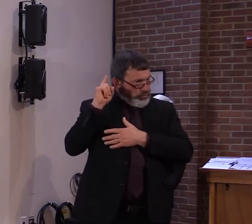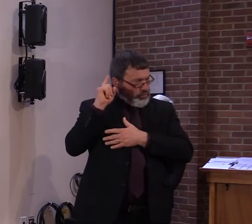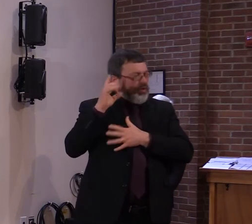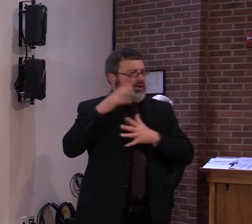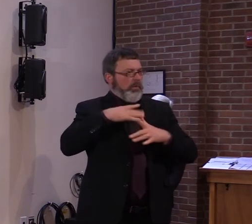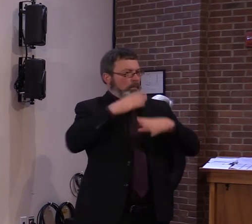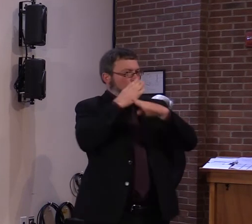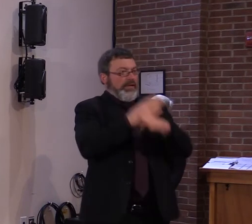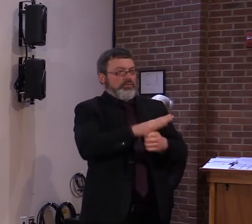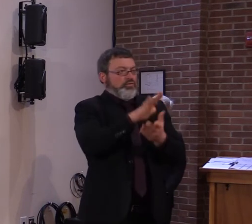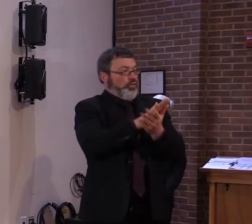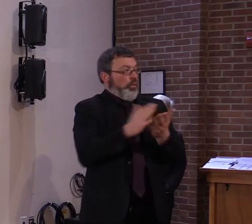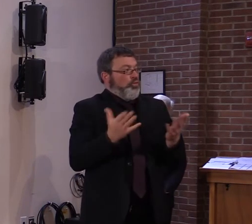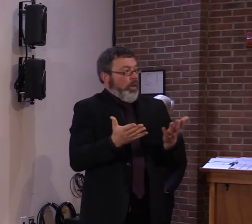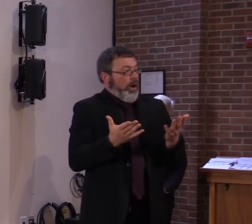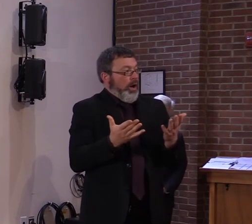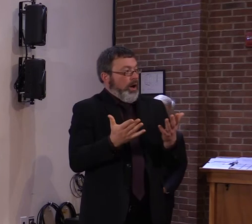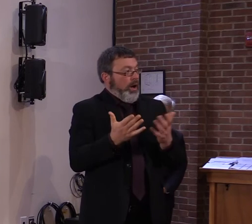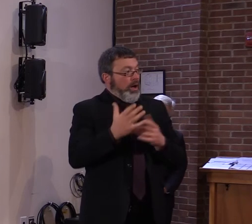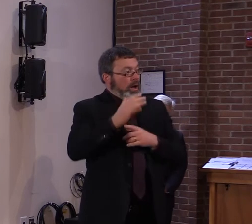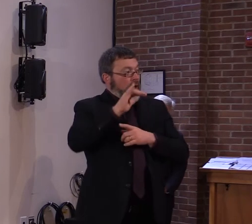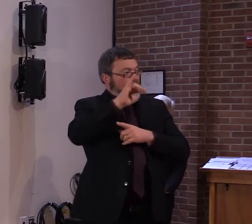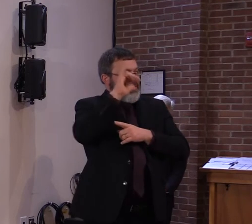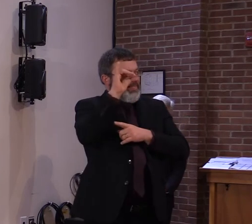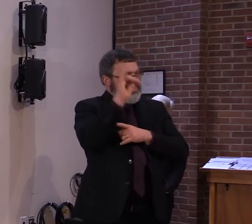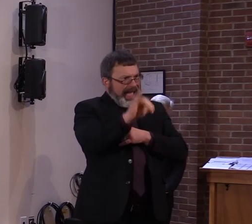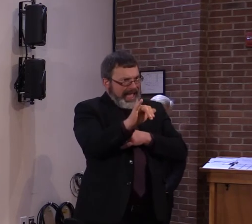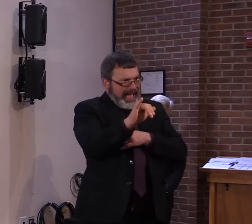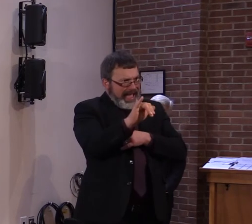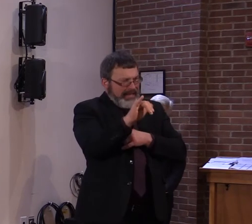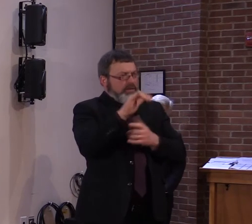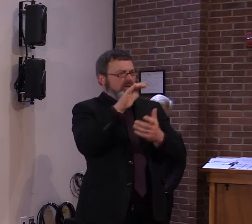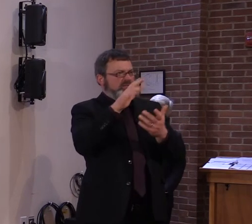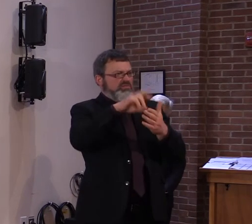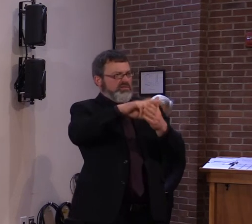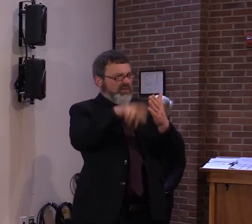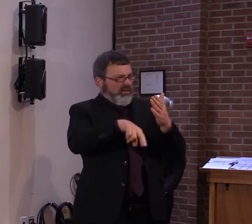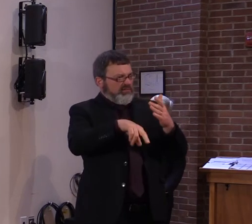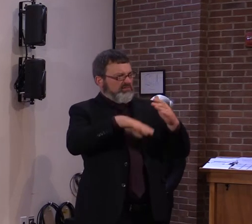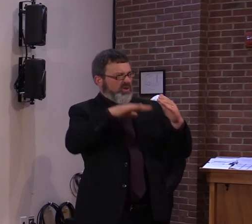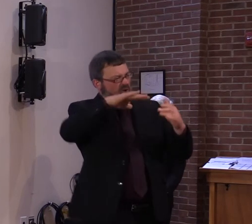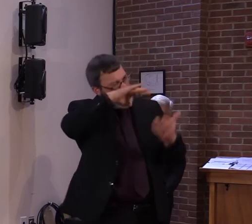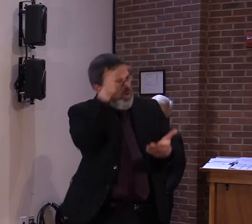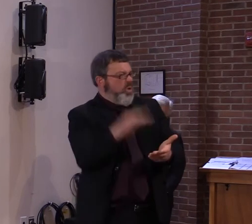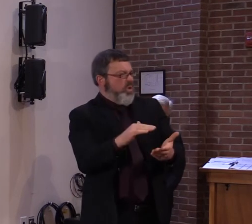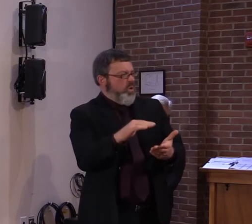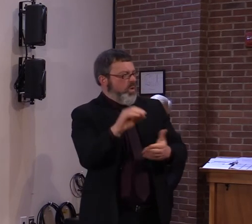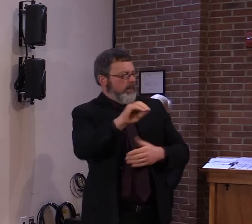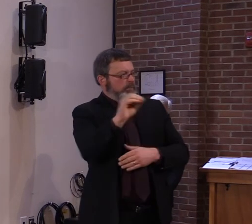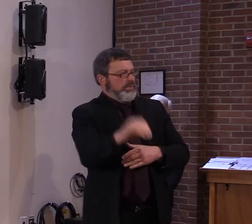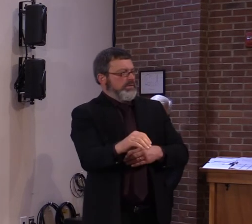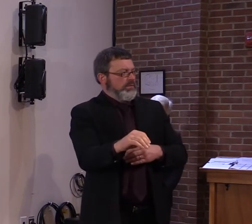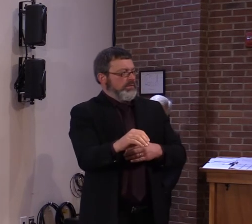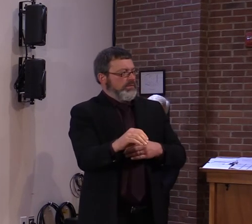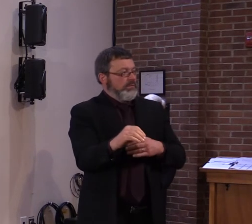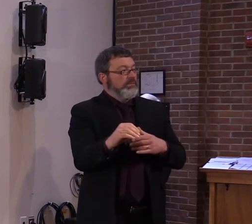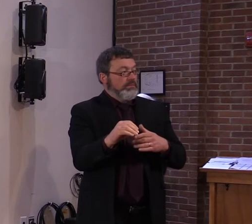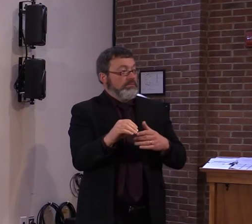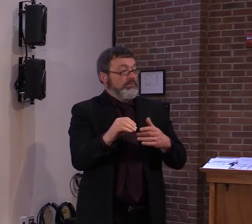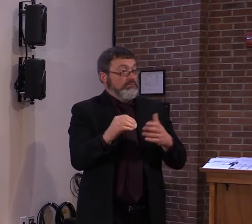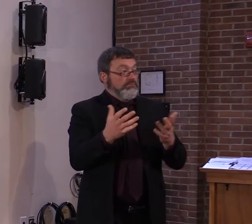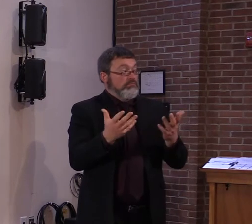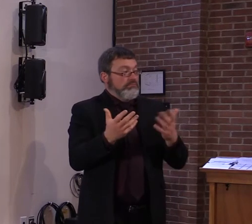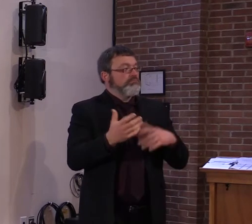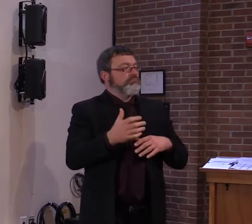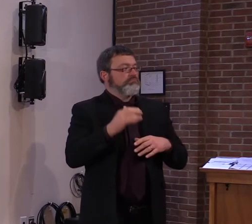that time was in the low 1% range. But there are other indicators in alliance with that that made us say we